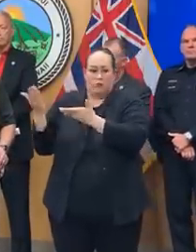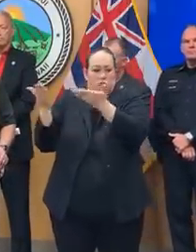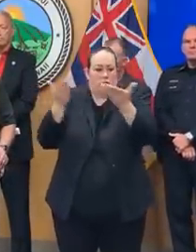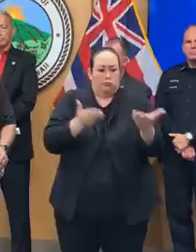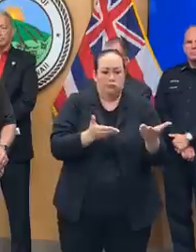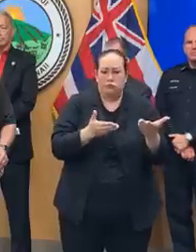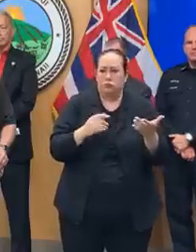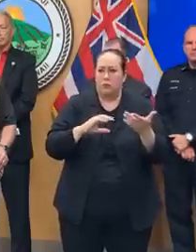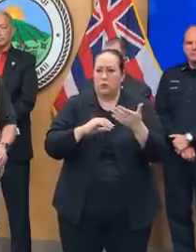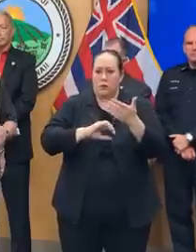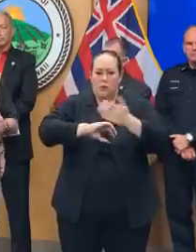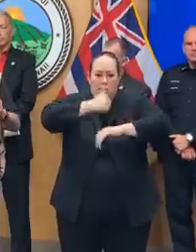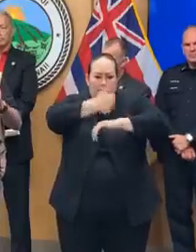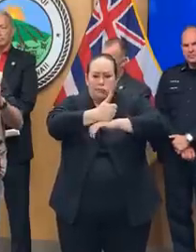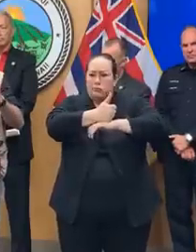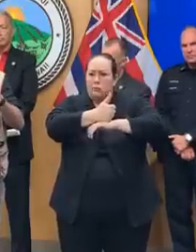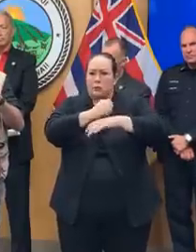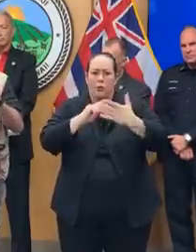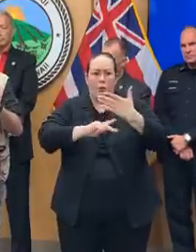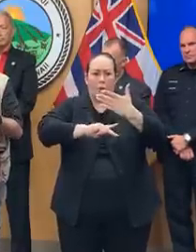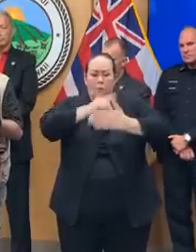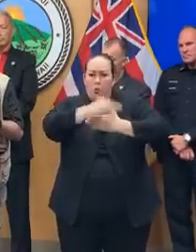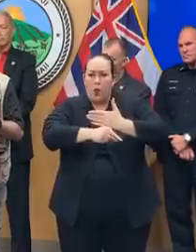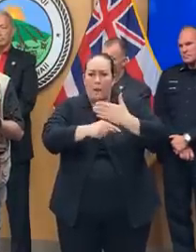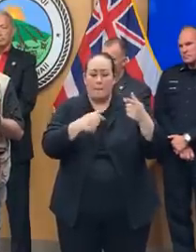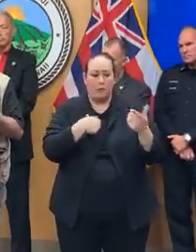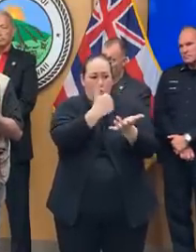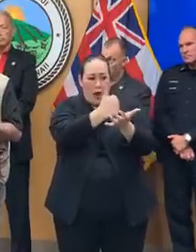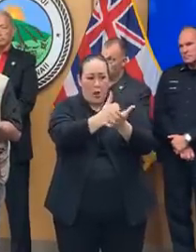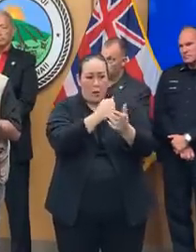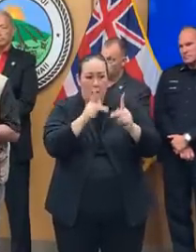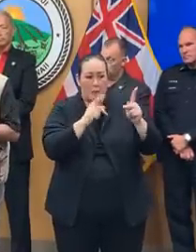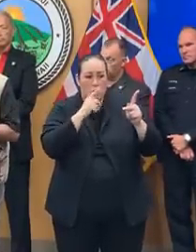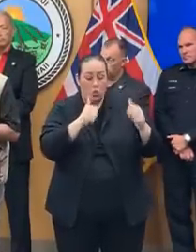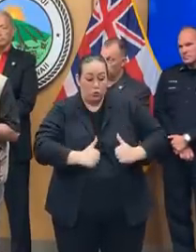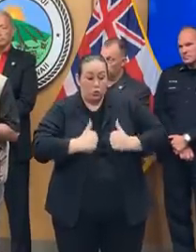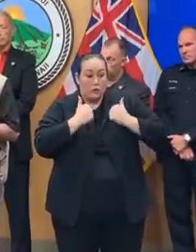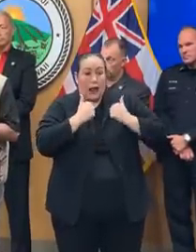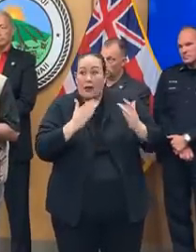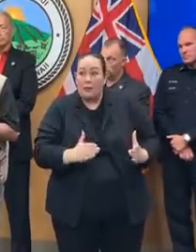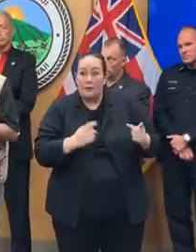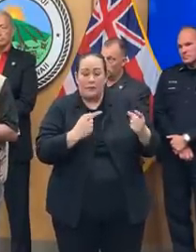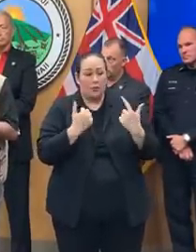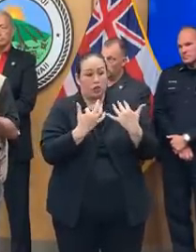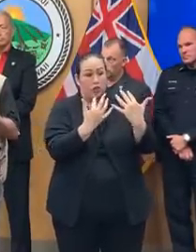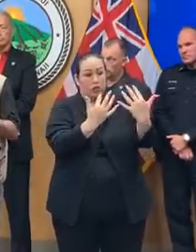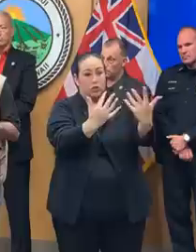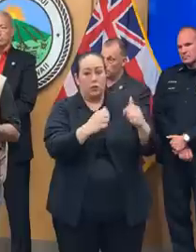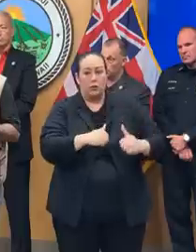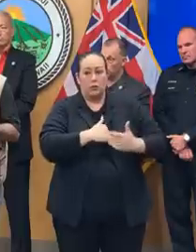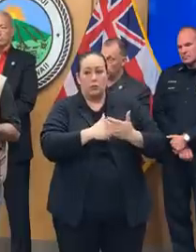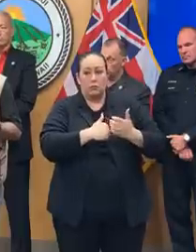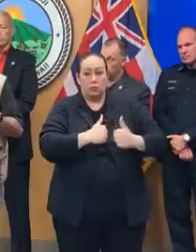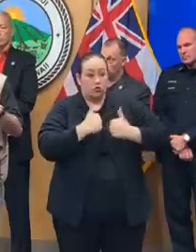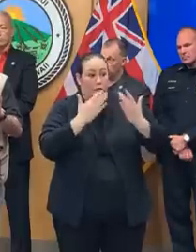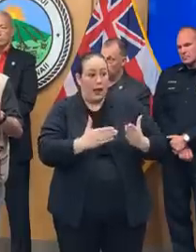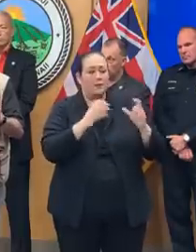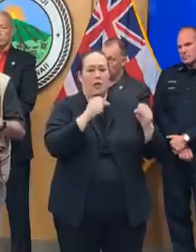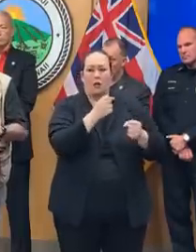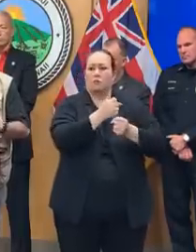program to put the survivors of this horrific fire into hotels,